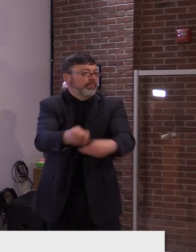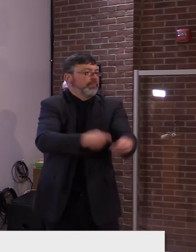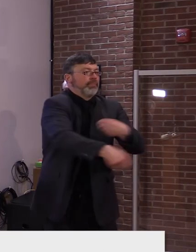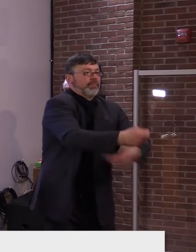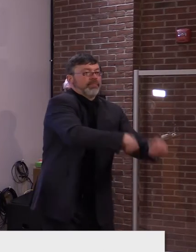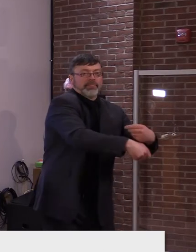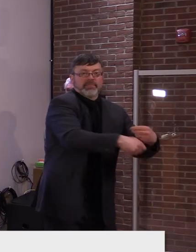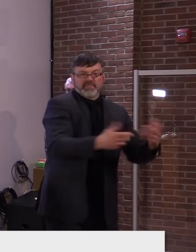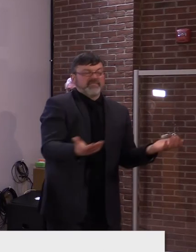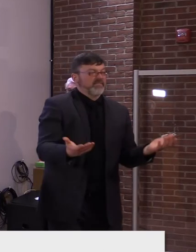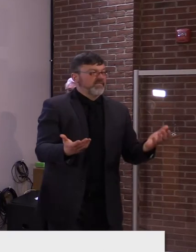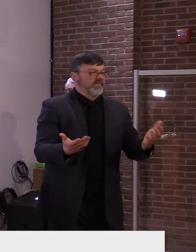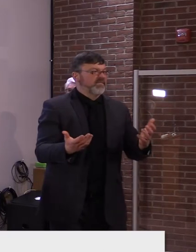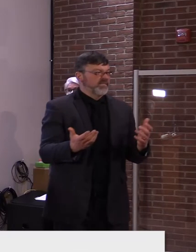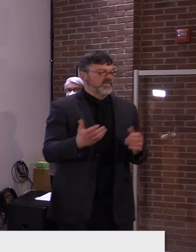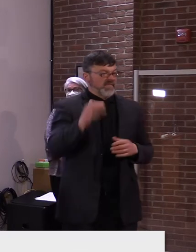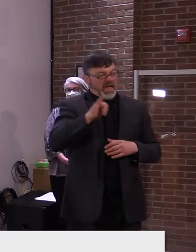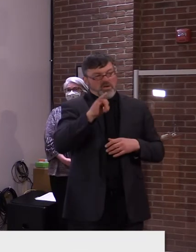theory.